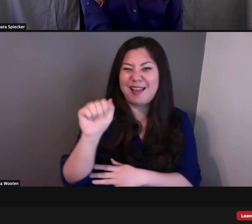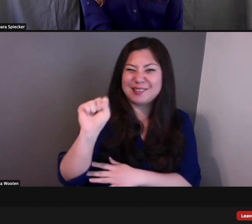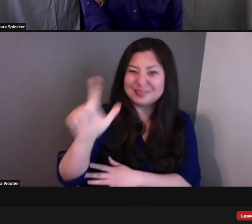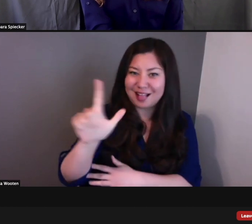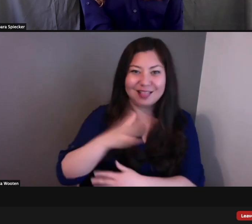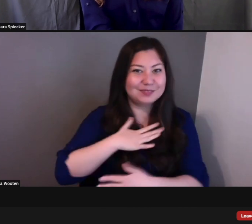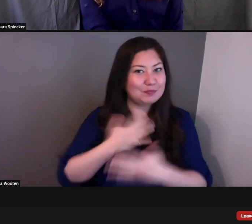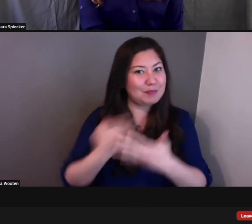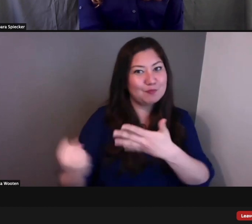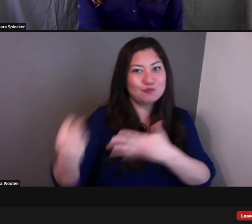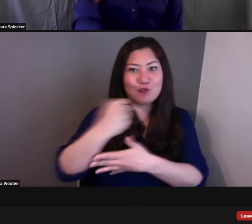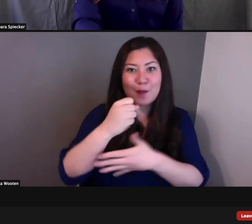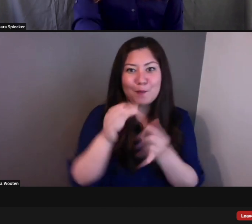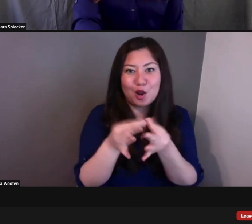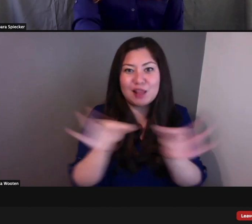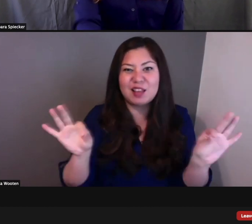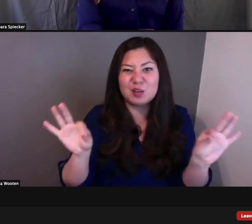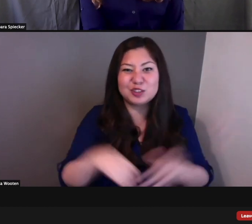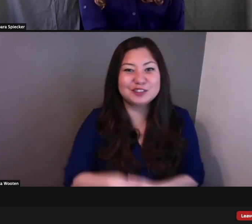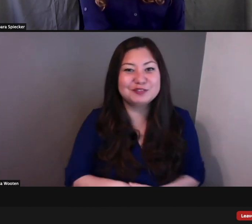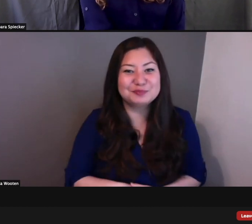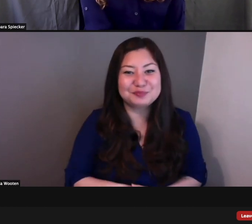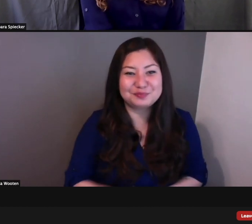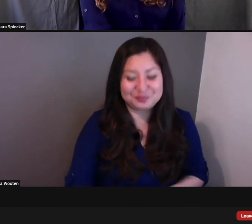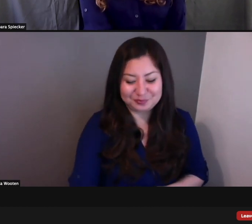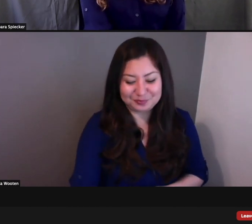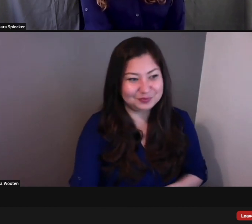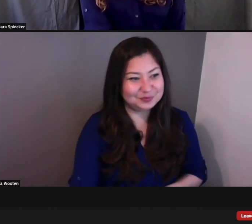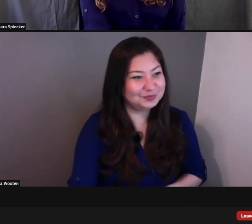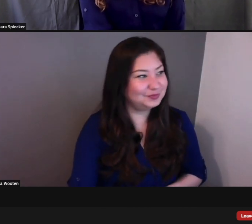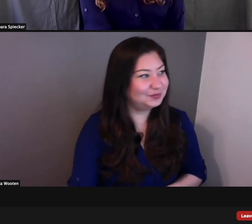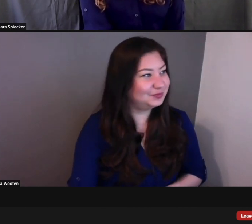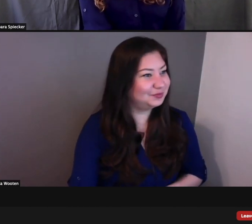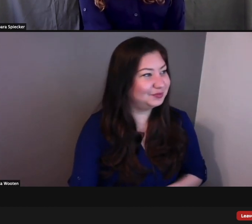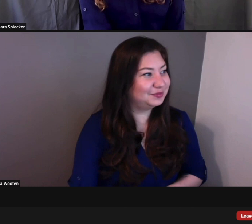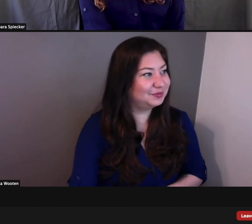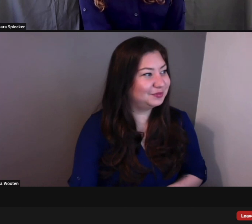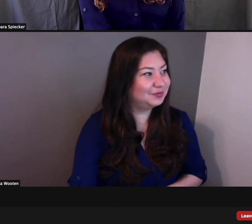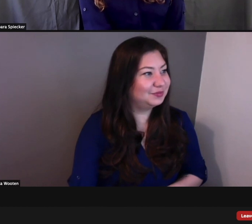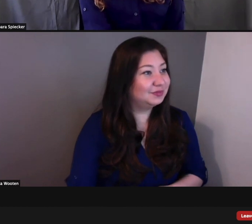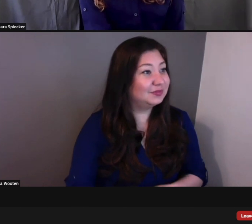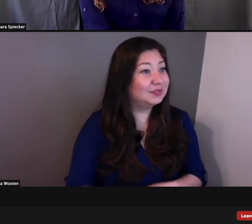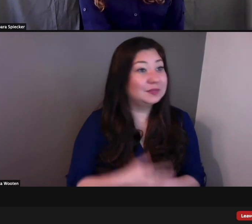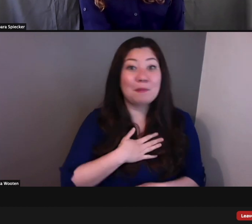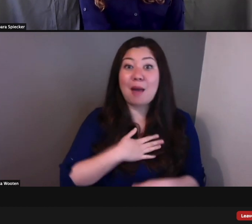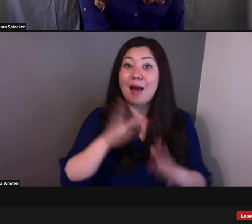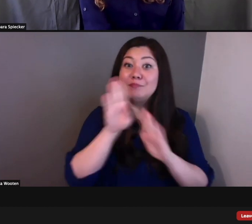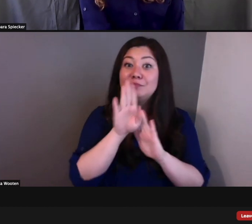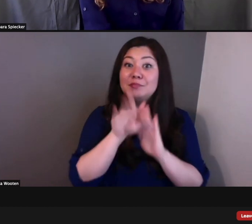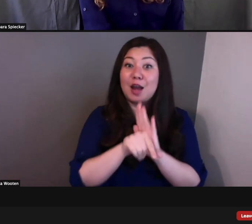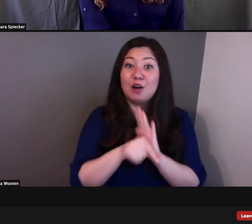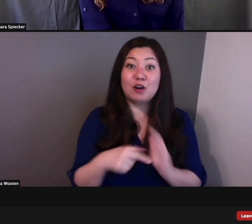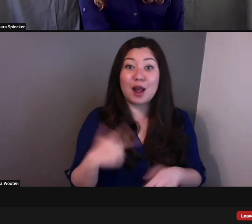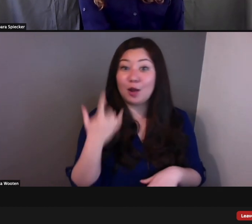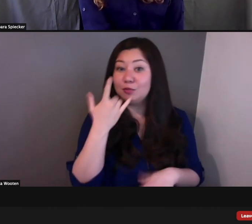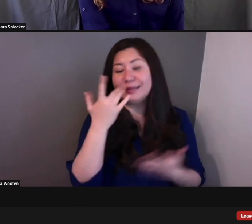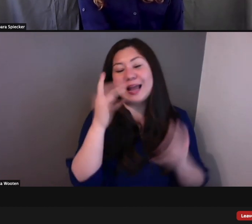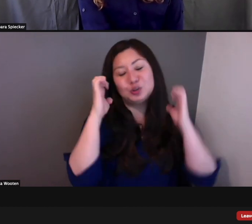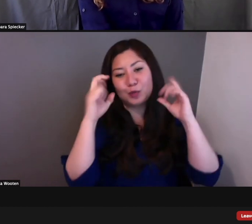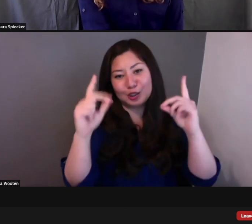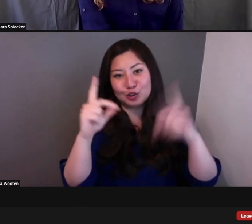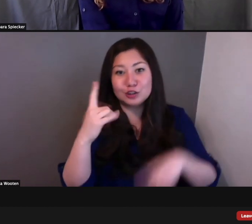up speaking, having to read lips near the front of the class and missing a lot and trying to rely on other